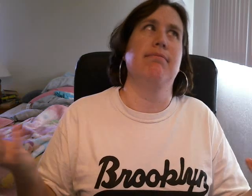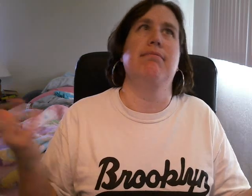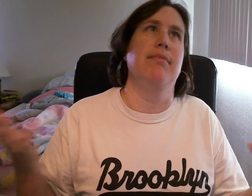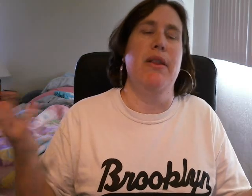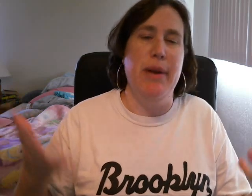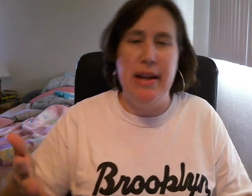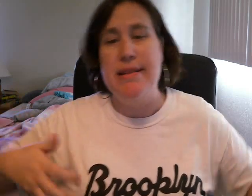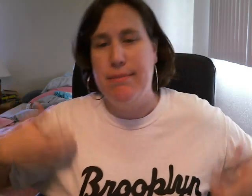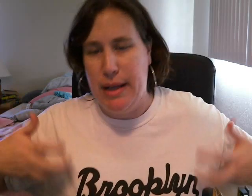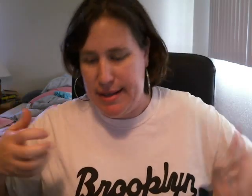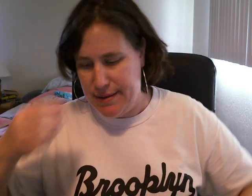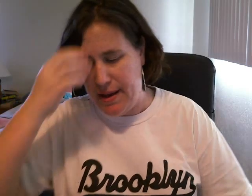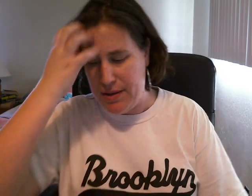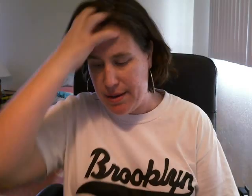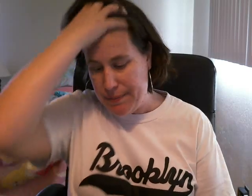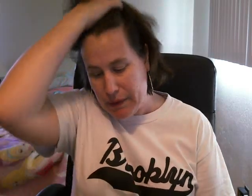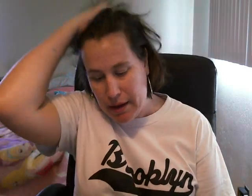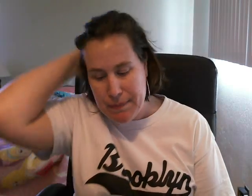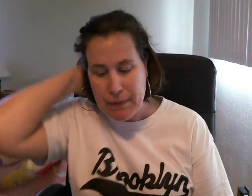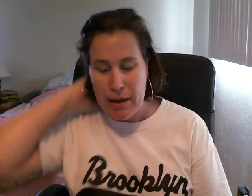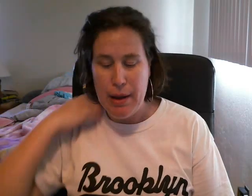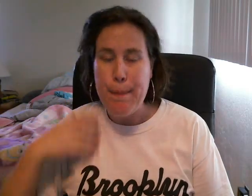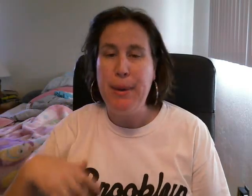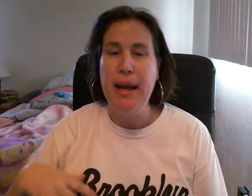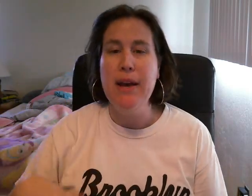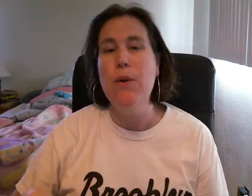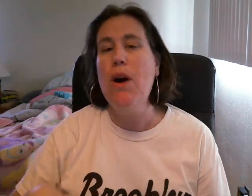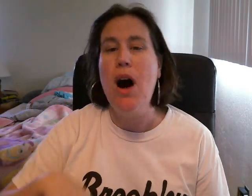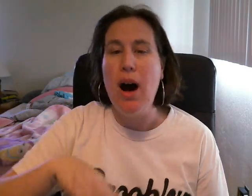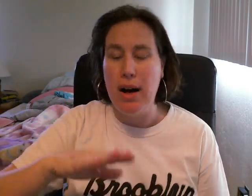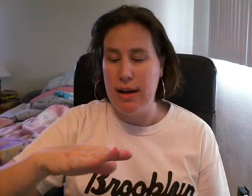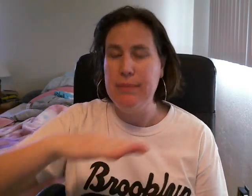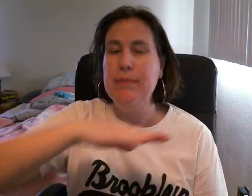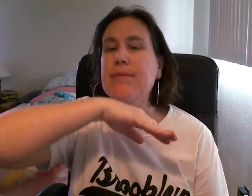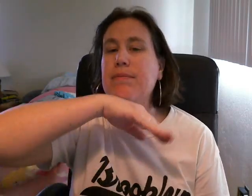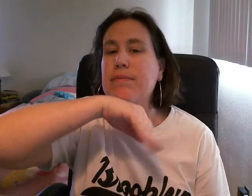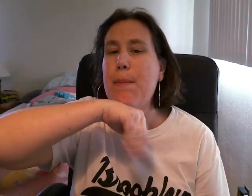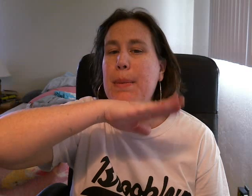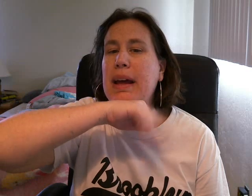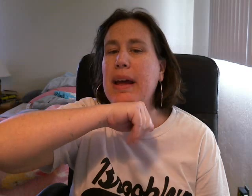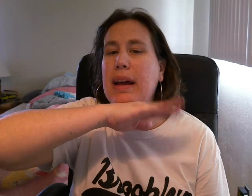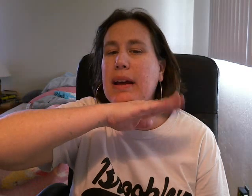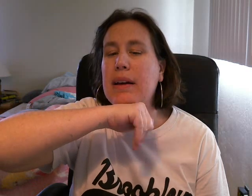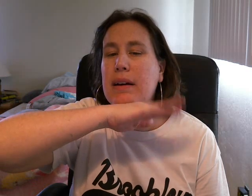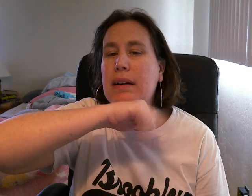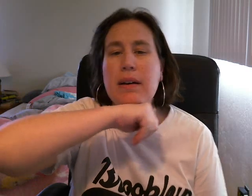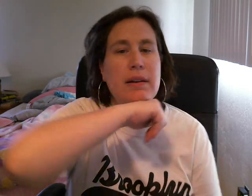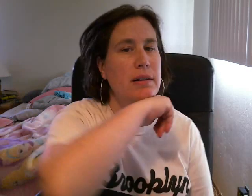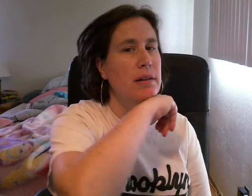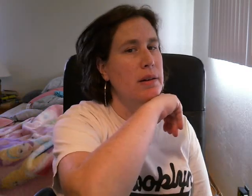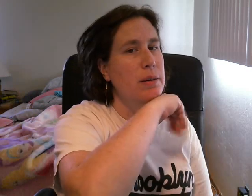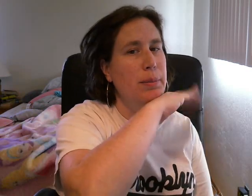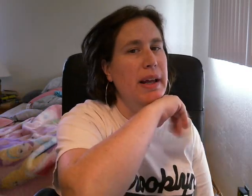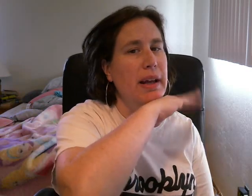Other monkeys. Monkeys. If they have a tail. Okay? Pig or hog. Pig. Pig.